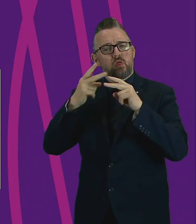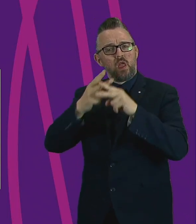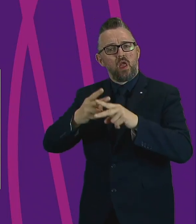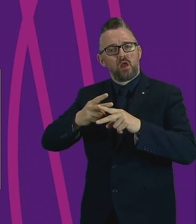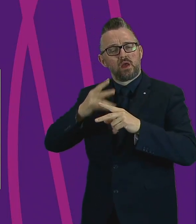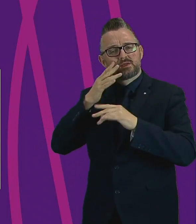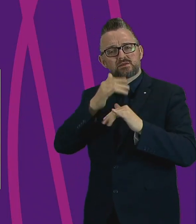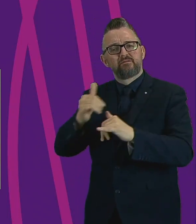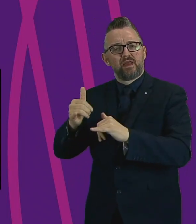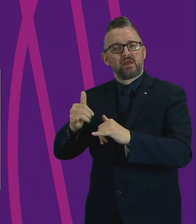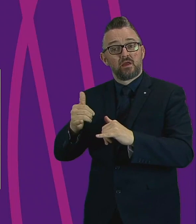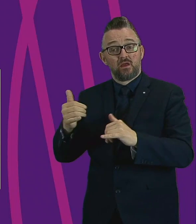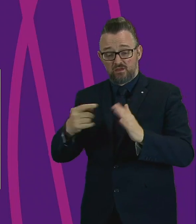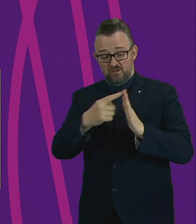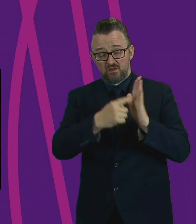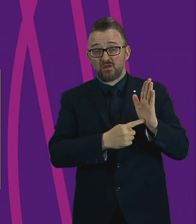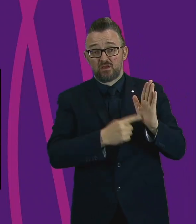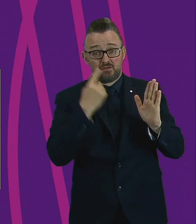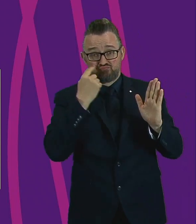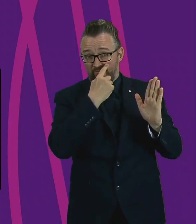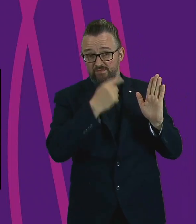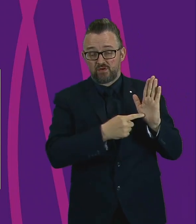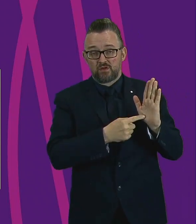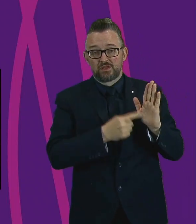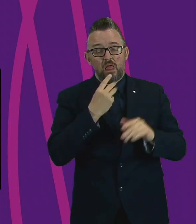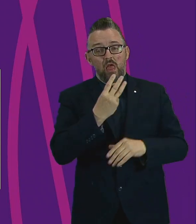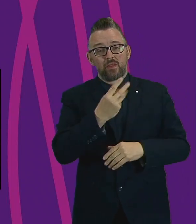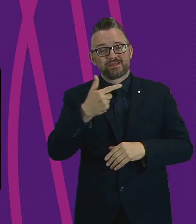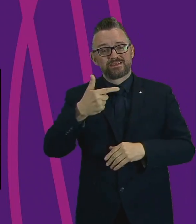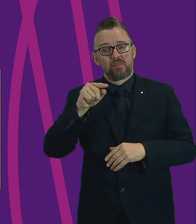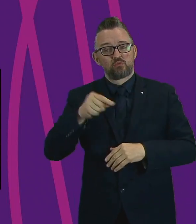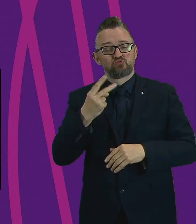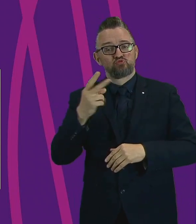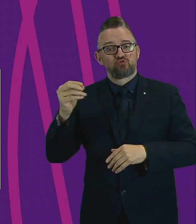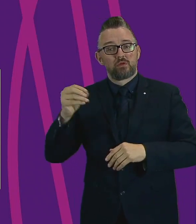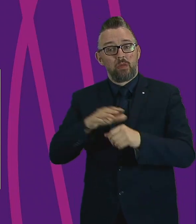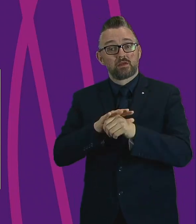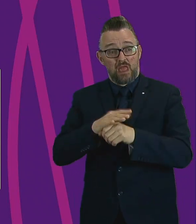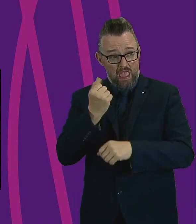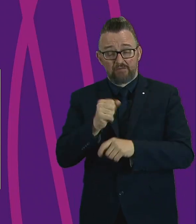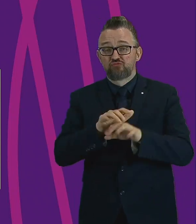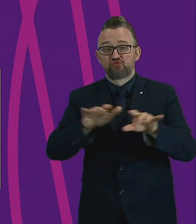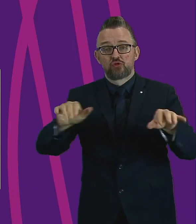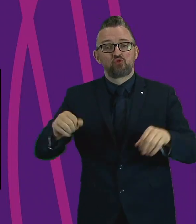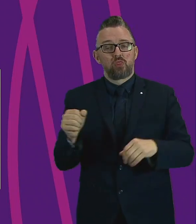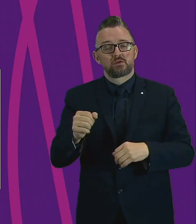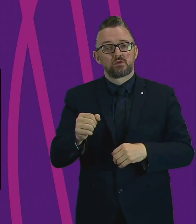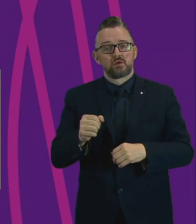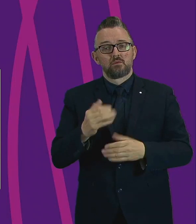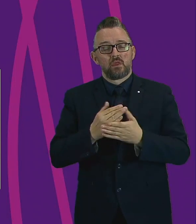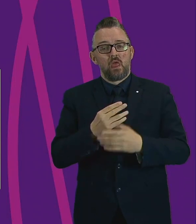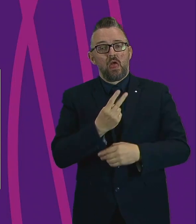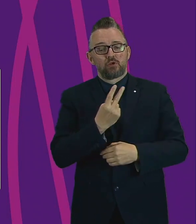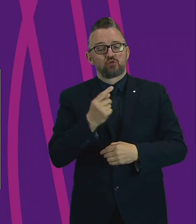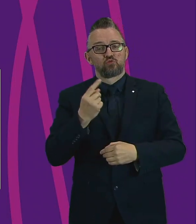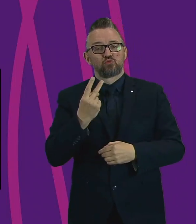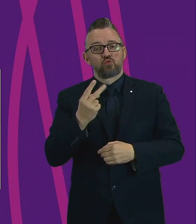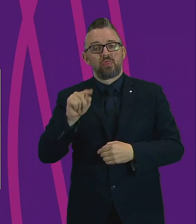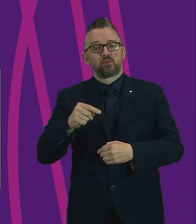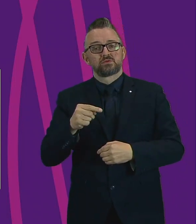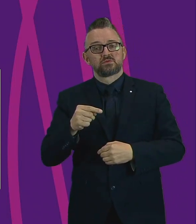survey published proves this. 37,200 places exist in Scotland, but only 32,500